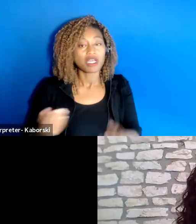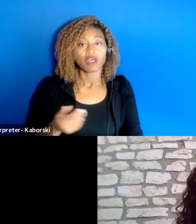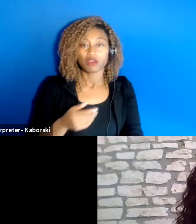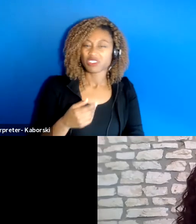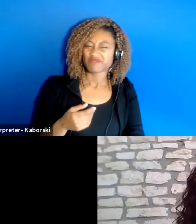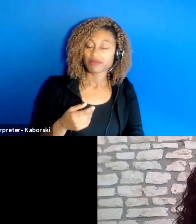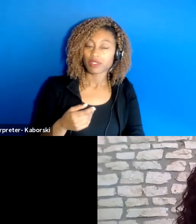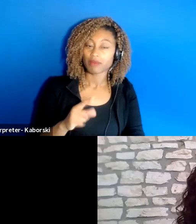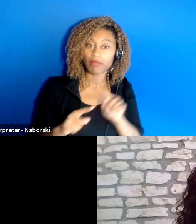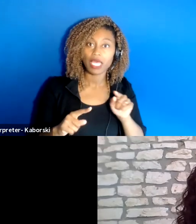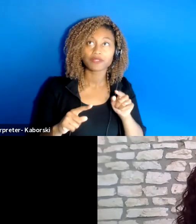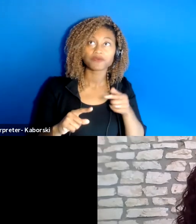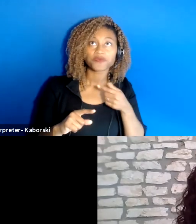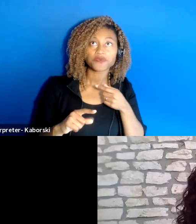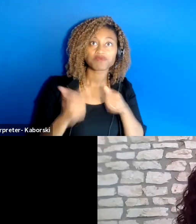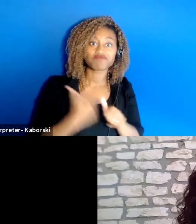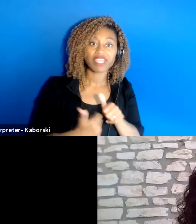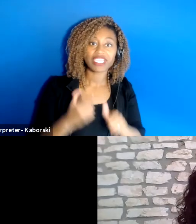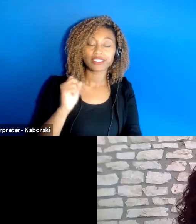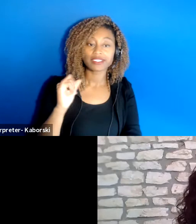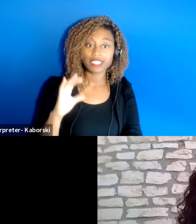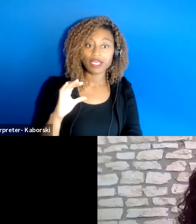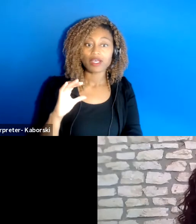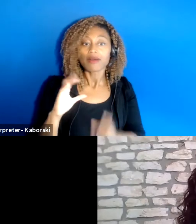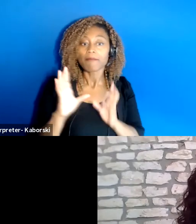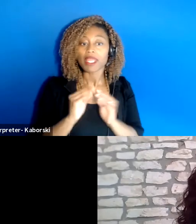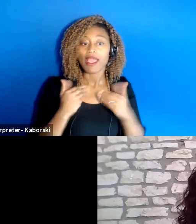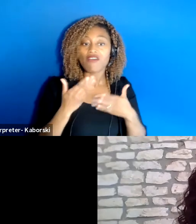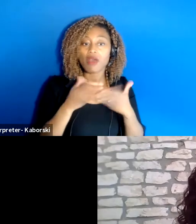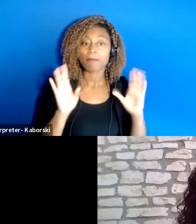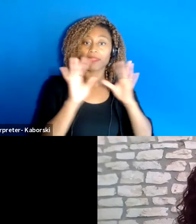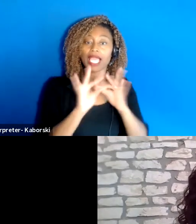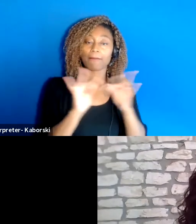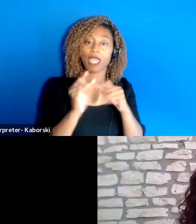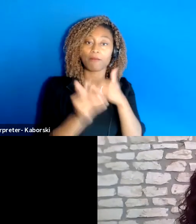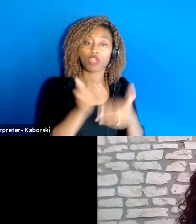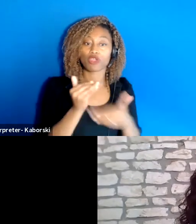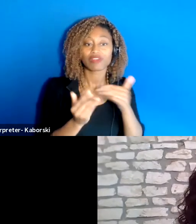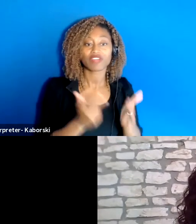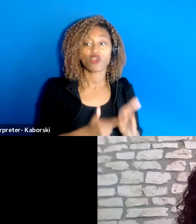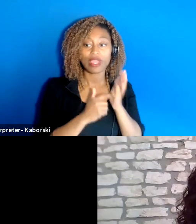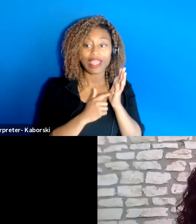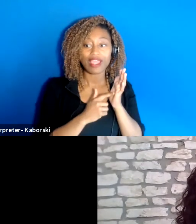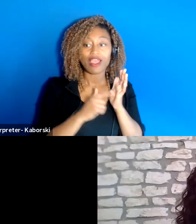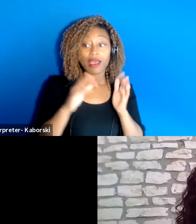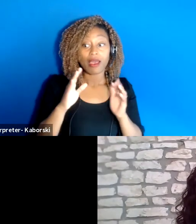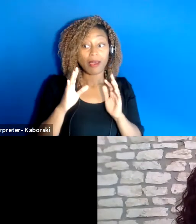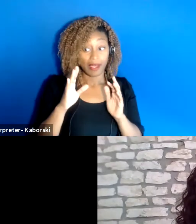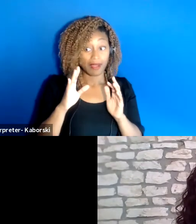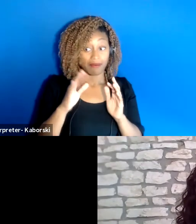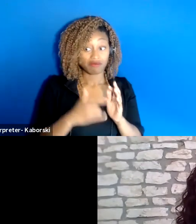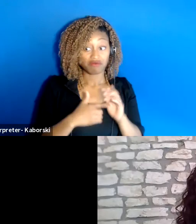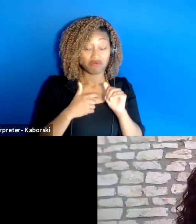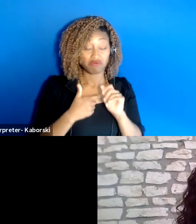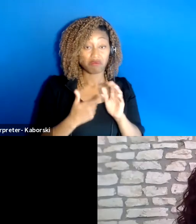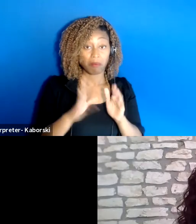meeting has a public comment process. It's required by law. And so